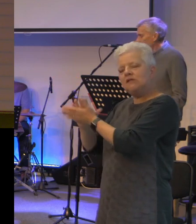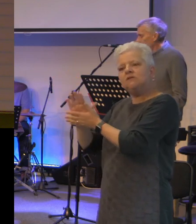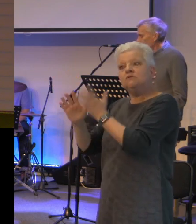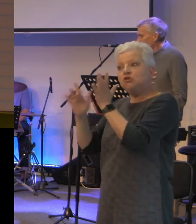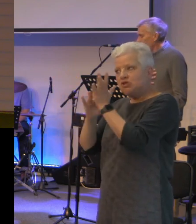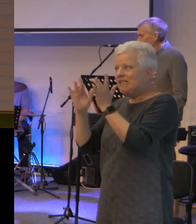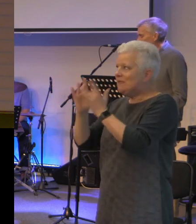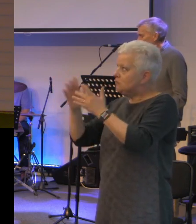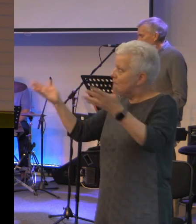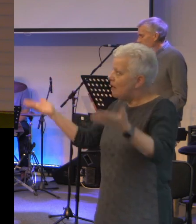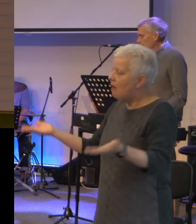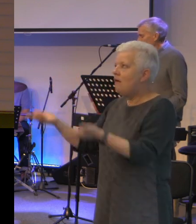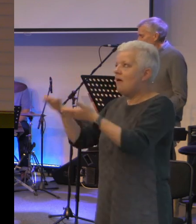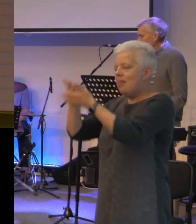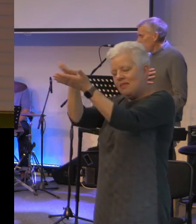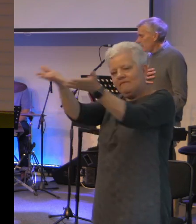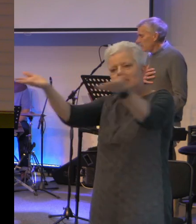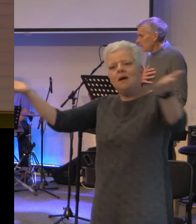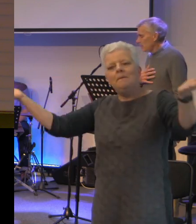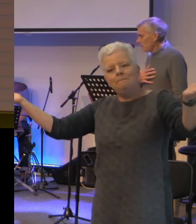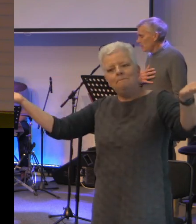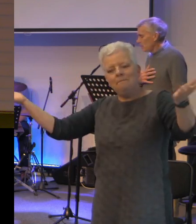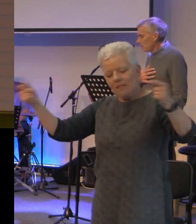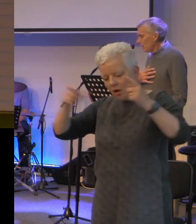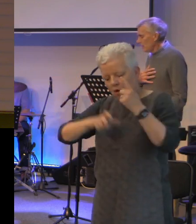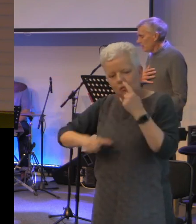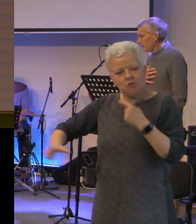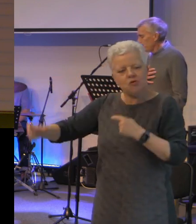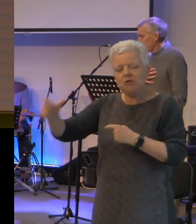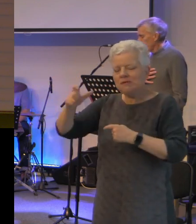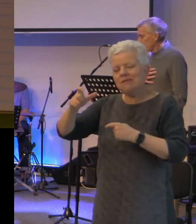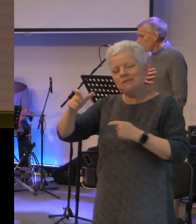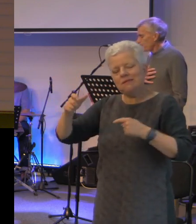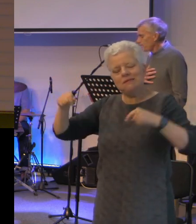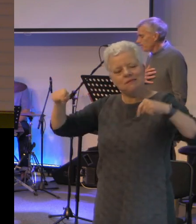and lifted up in this community in which we live.